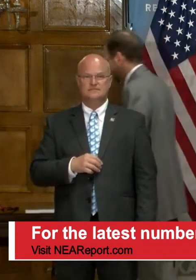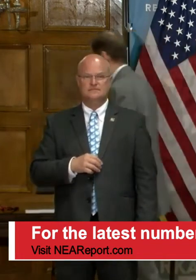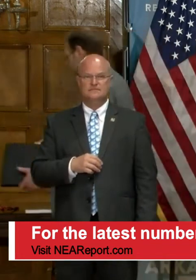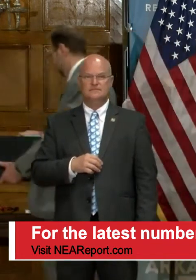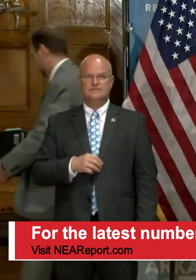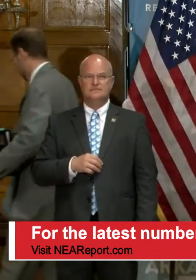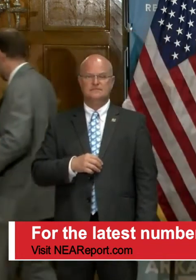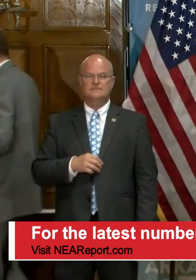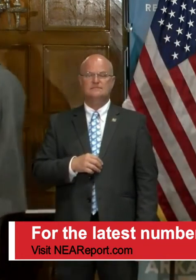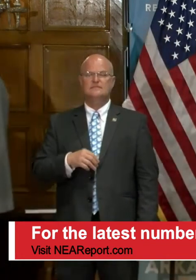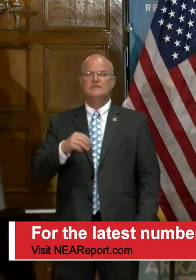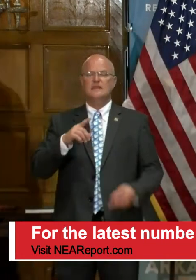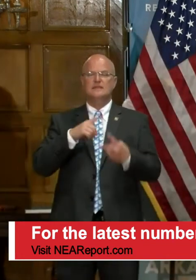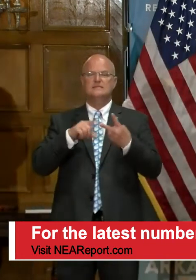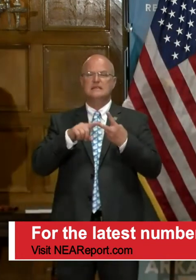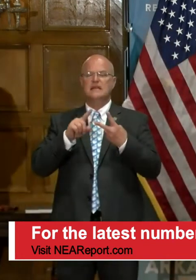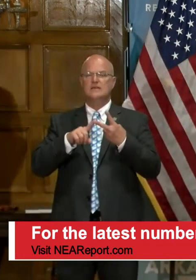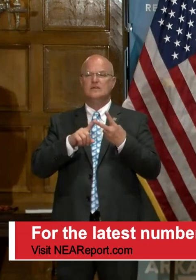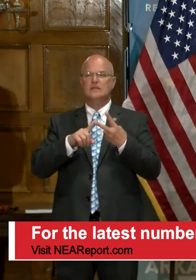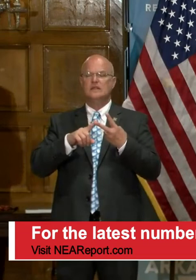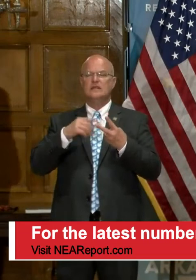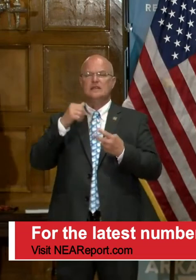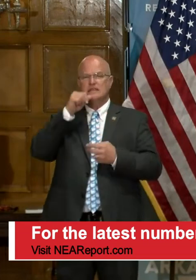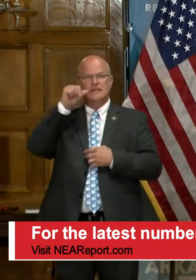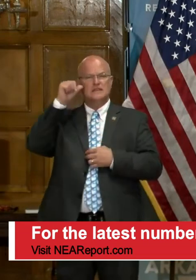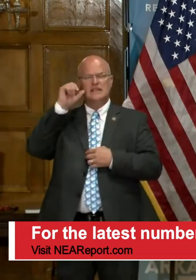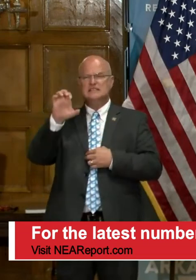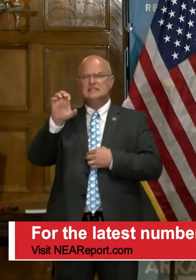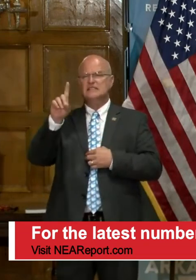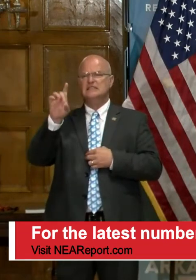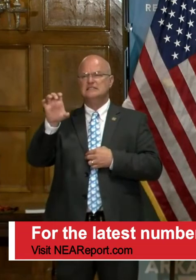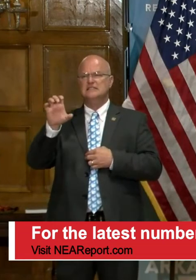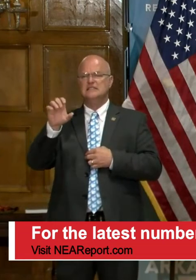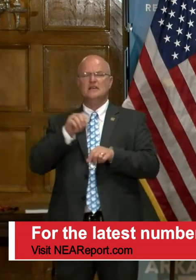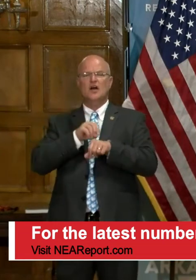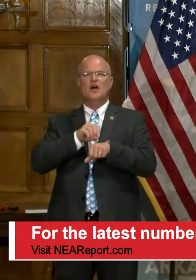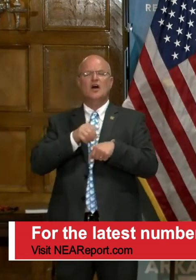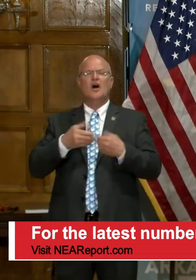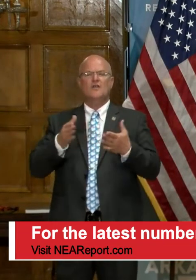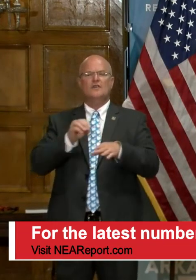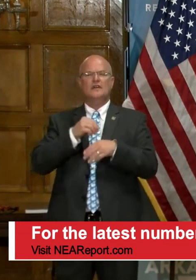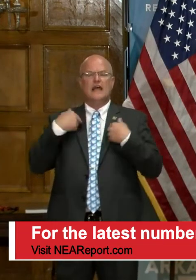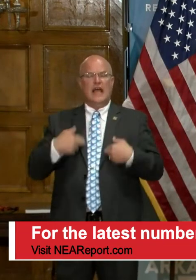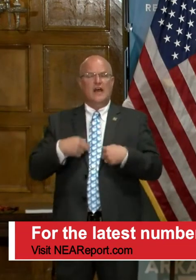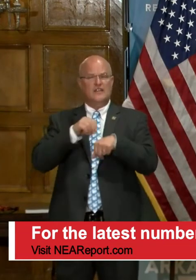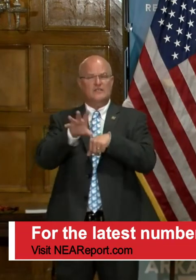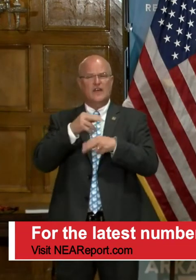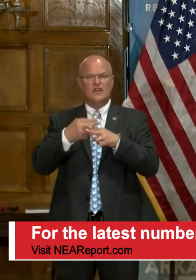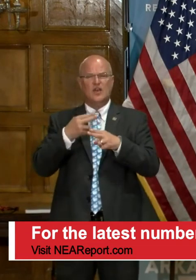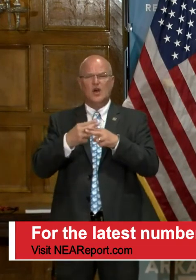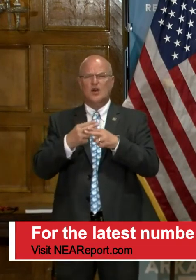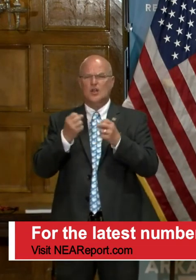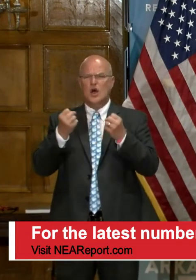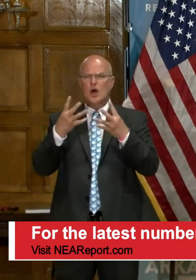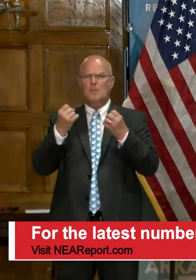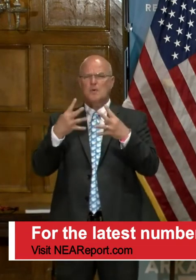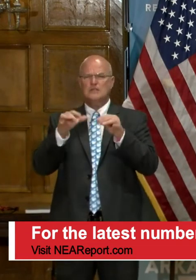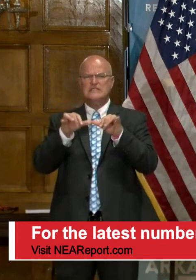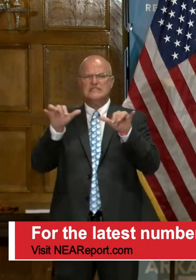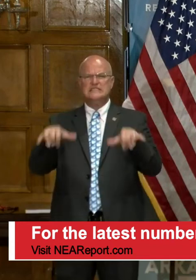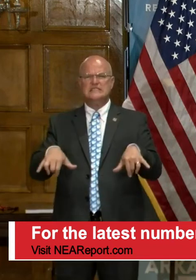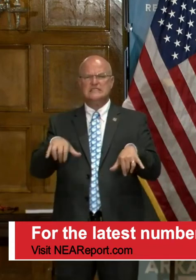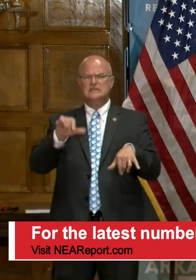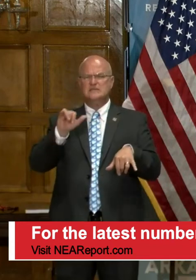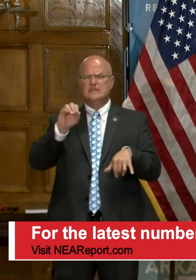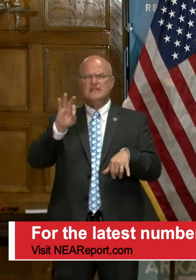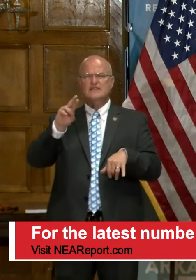Okay, thank you. Dr. Smith, yesterday the CDC issued a health advisory for what they call a multi-system inflammatory